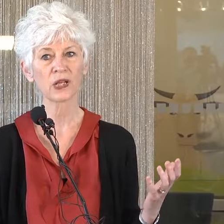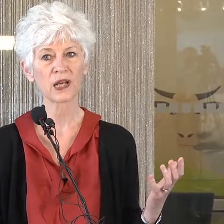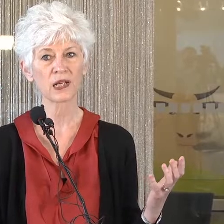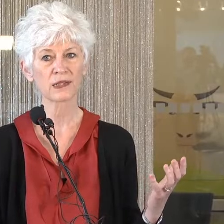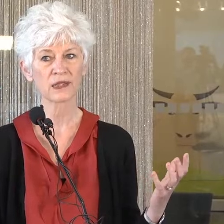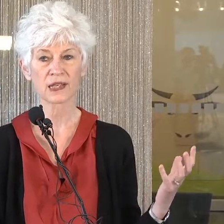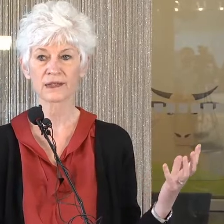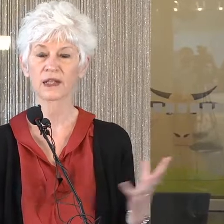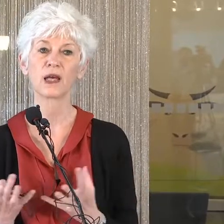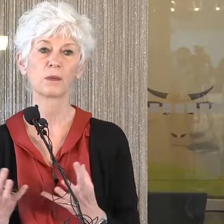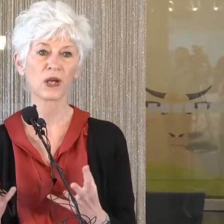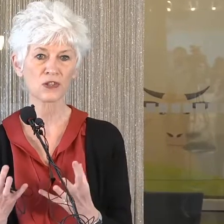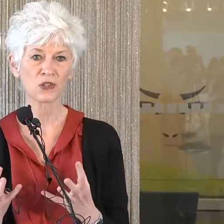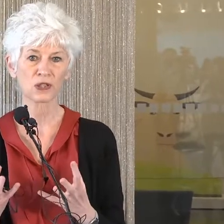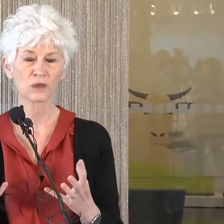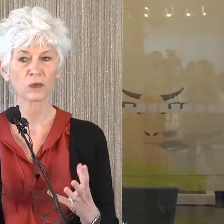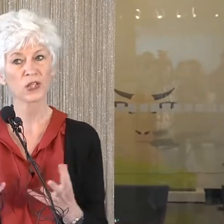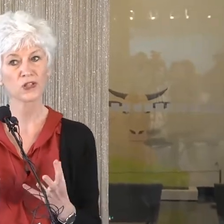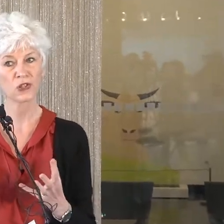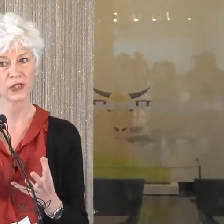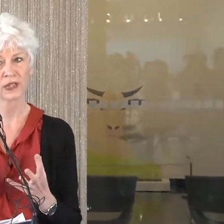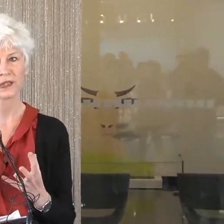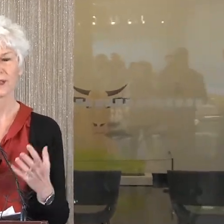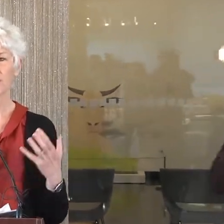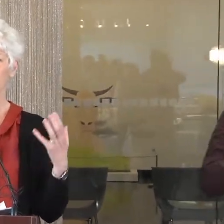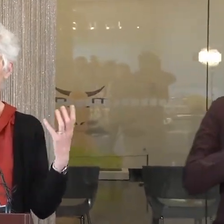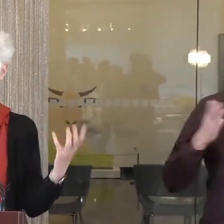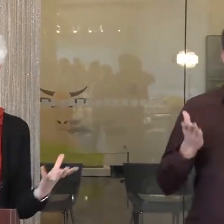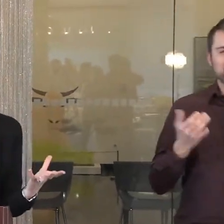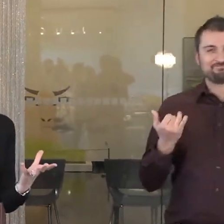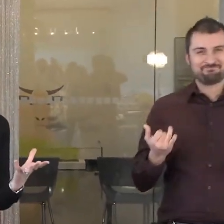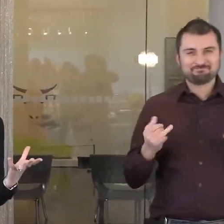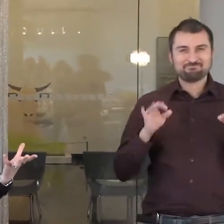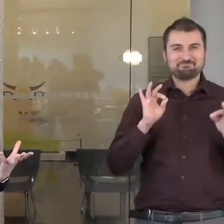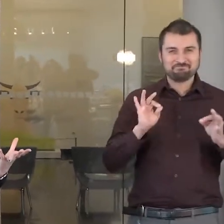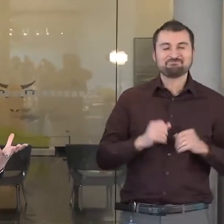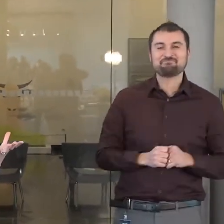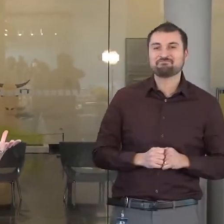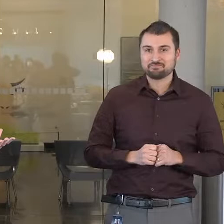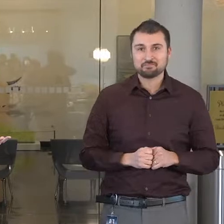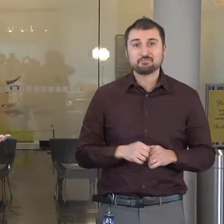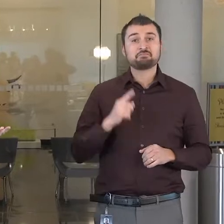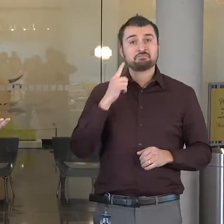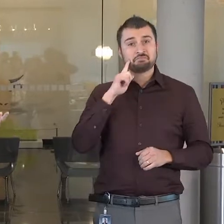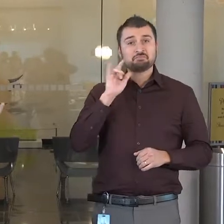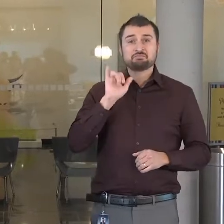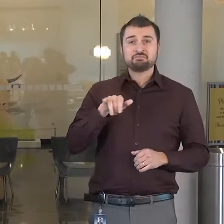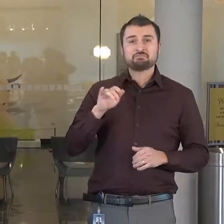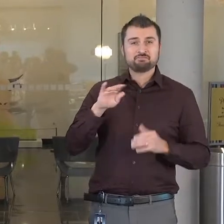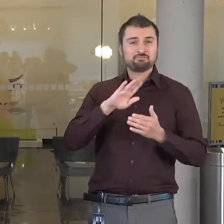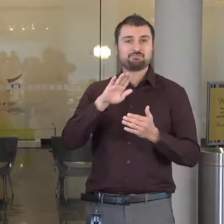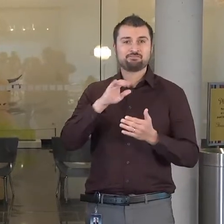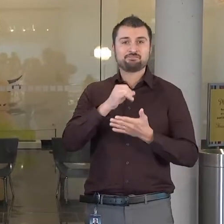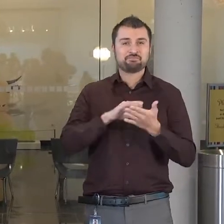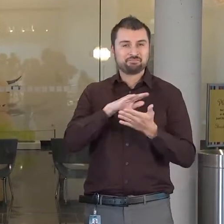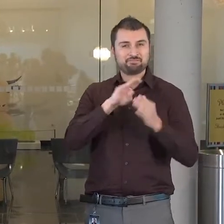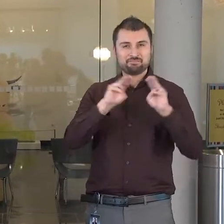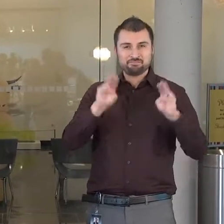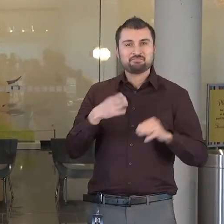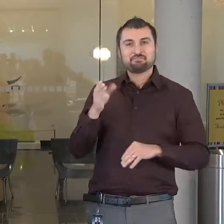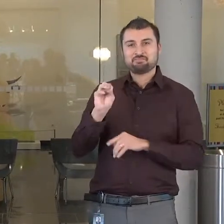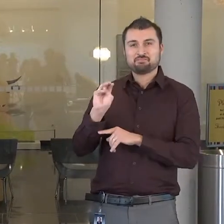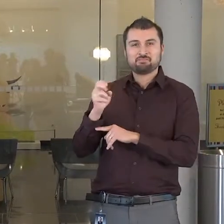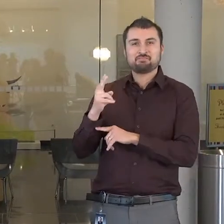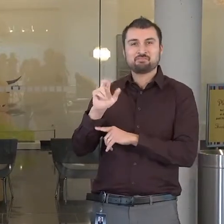was organized as a collaboration regionally. The Joslin Art Museum that's in Omaha and the Nelson Atkins Museum of